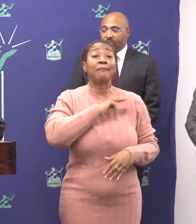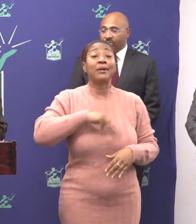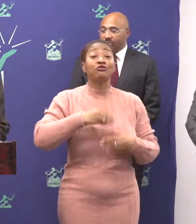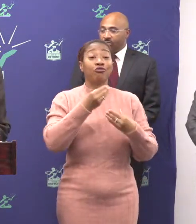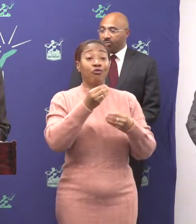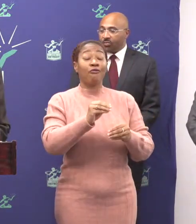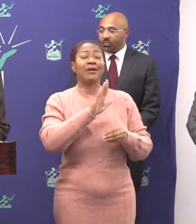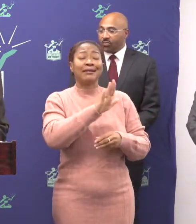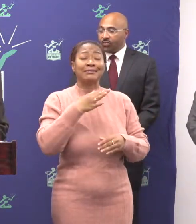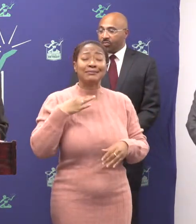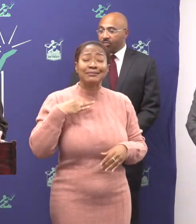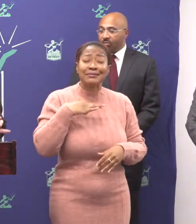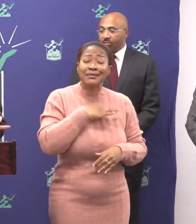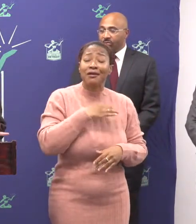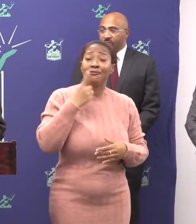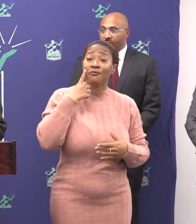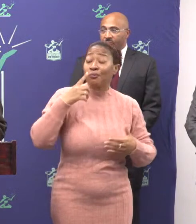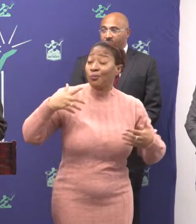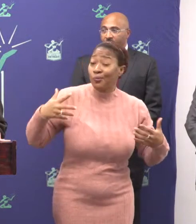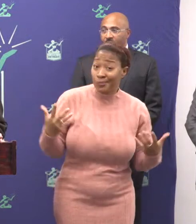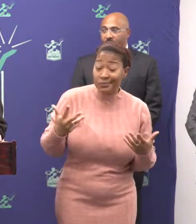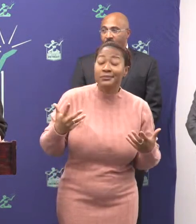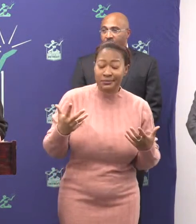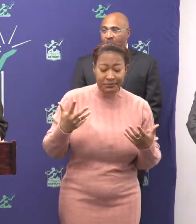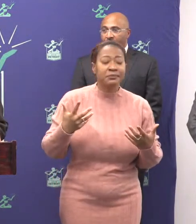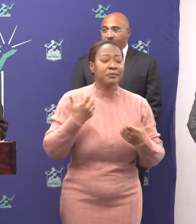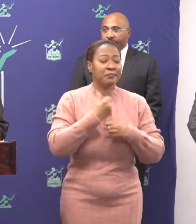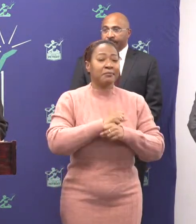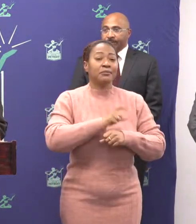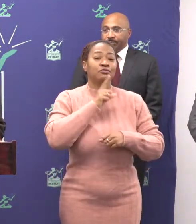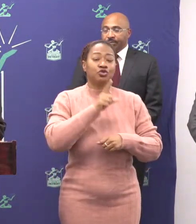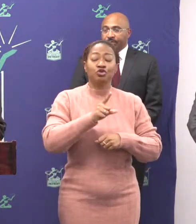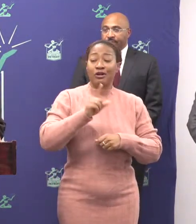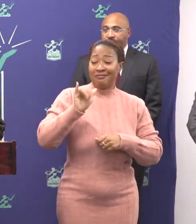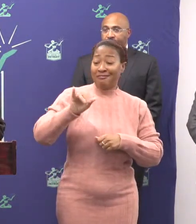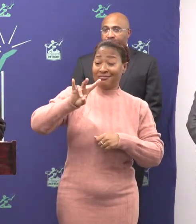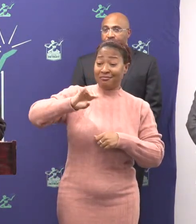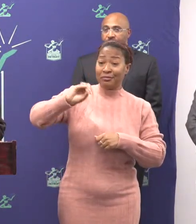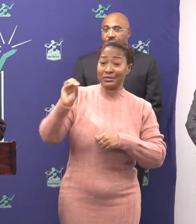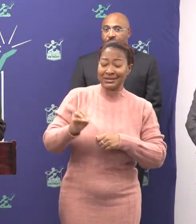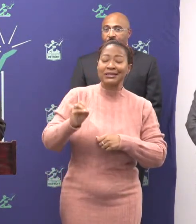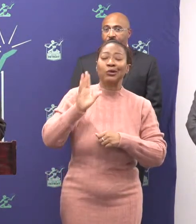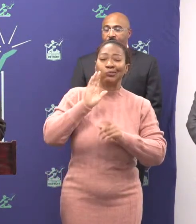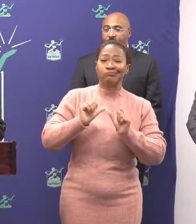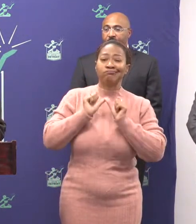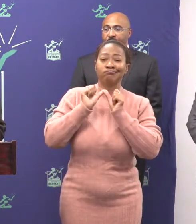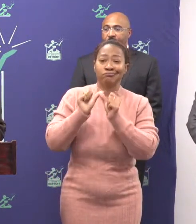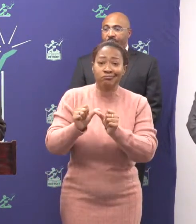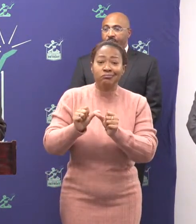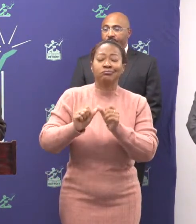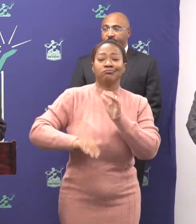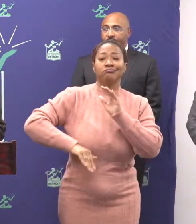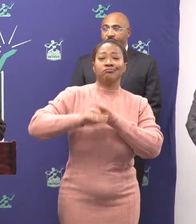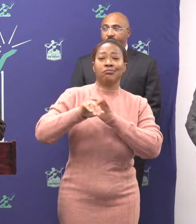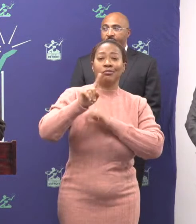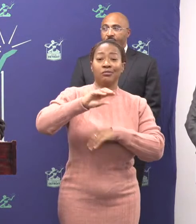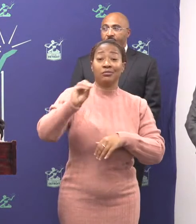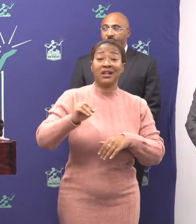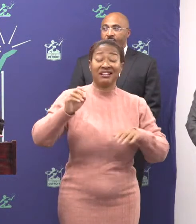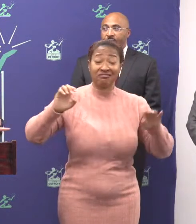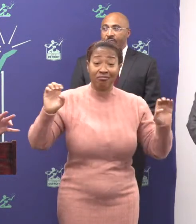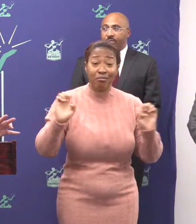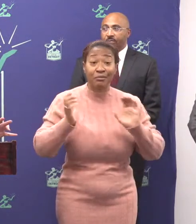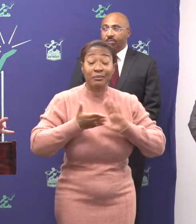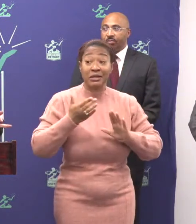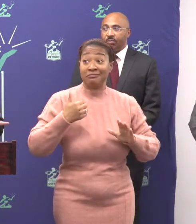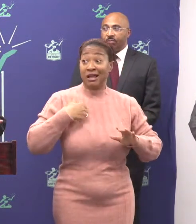office and his staff for putting in place this emergency operation. I really